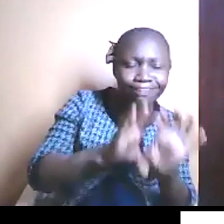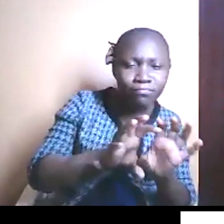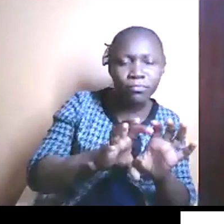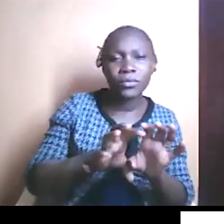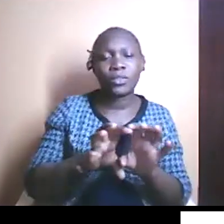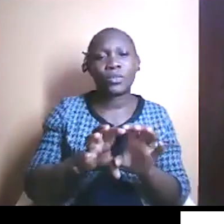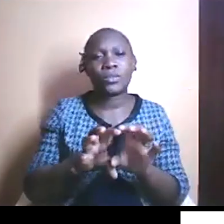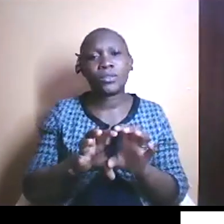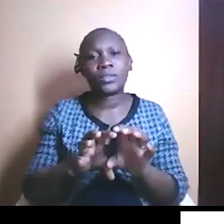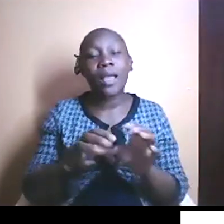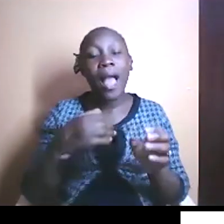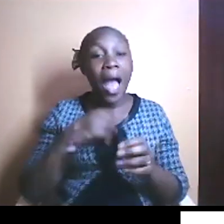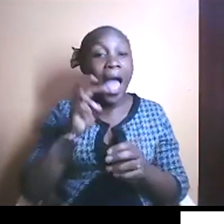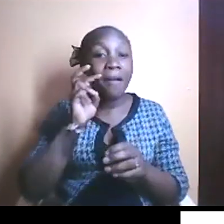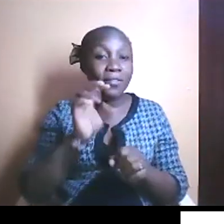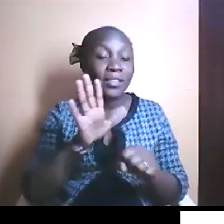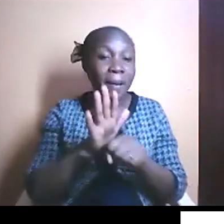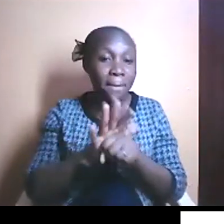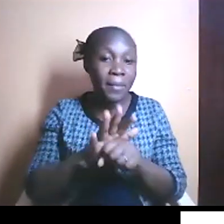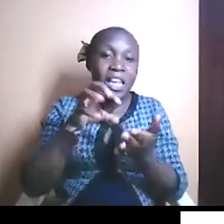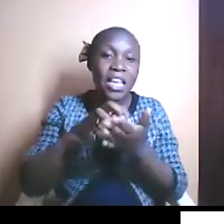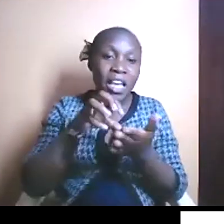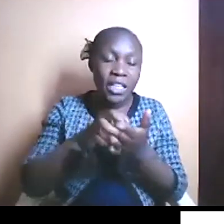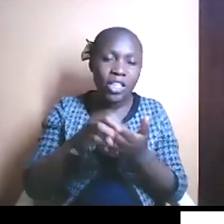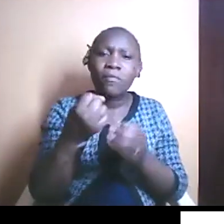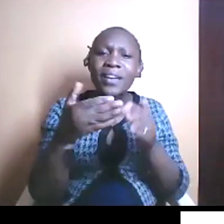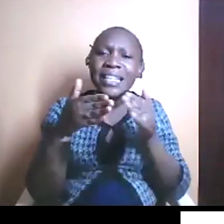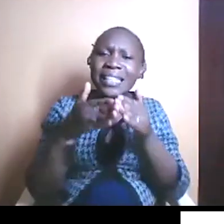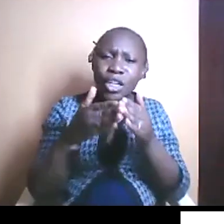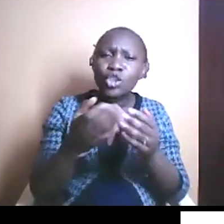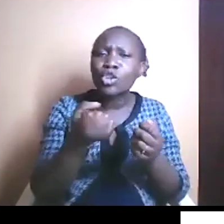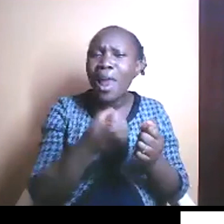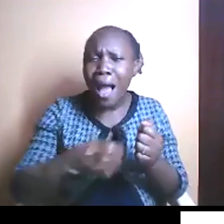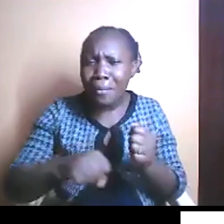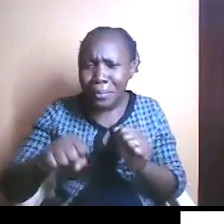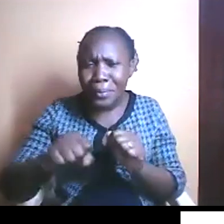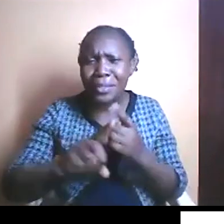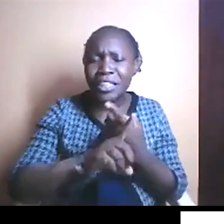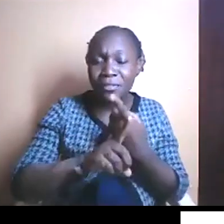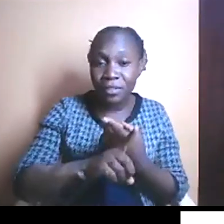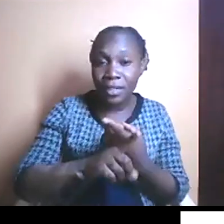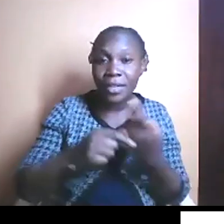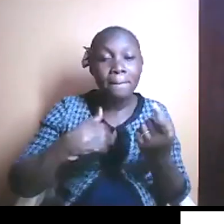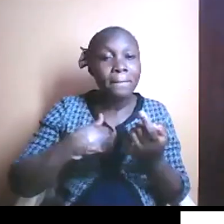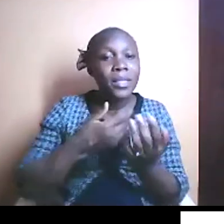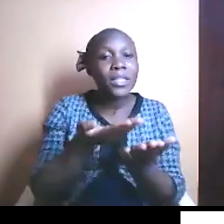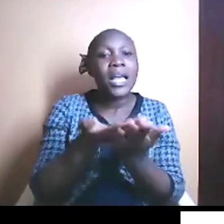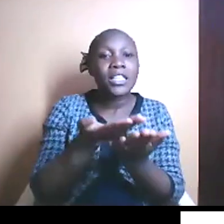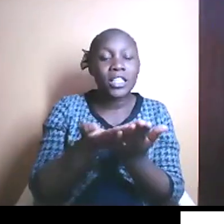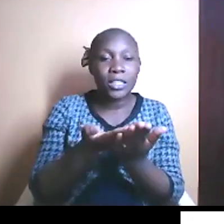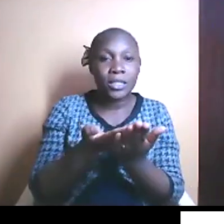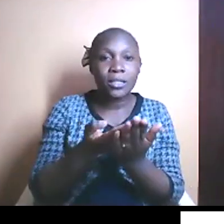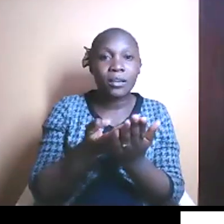dealt with a lot of cases of even sexual abuse, And I suggest that you raise that. If